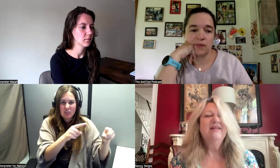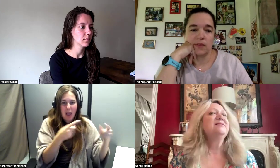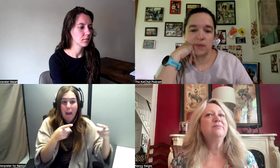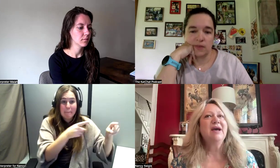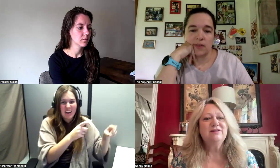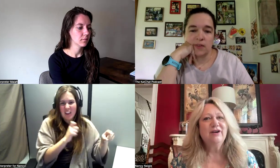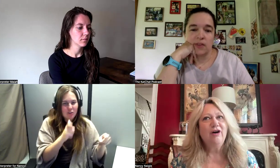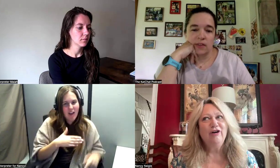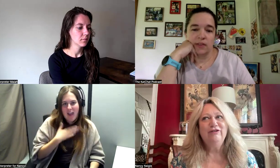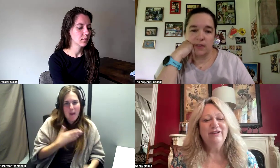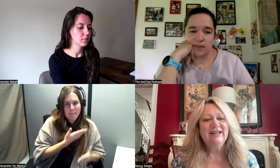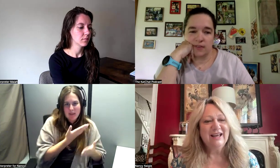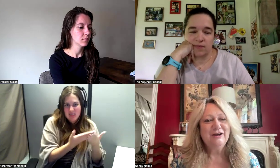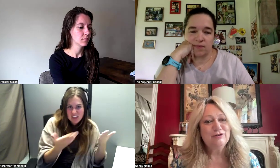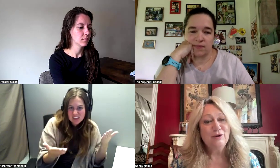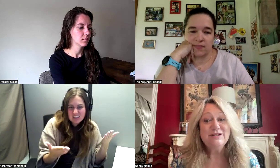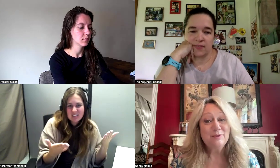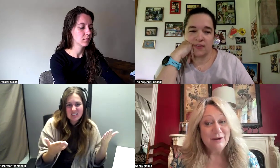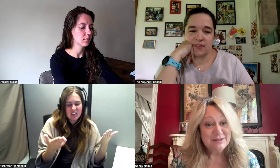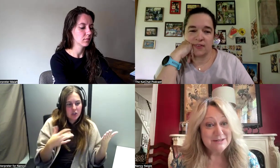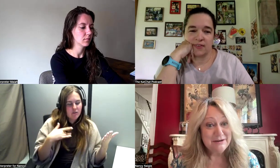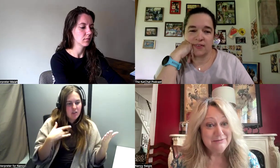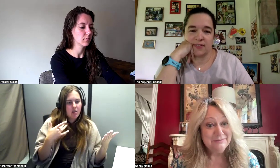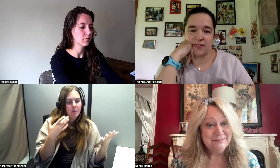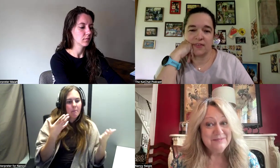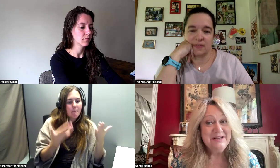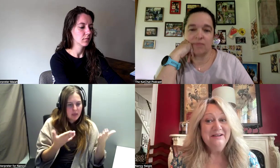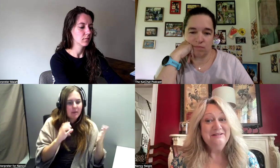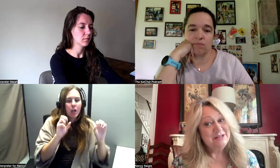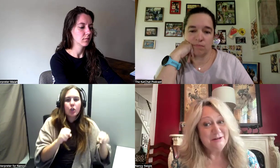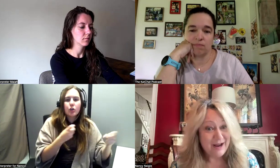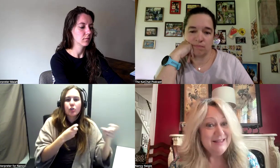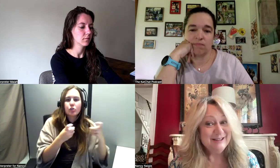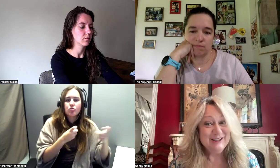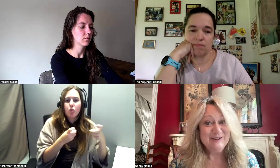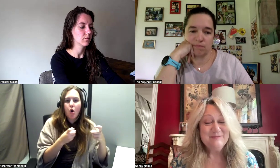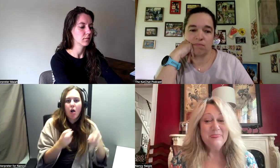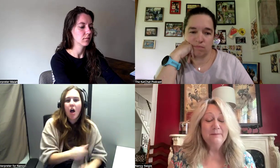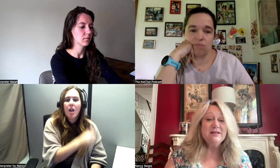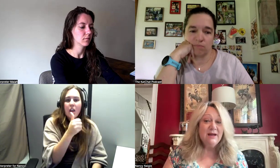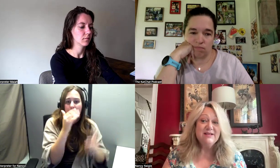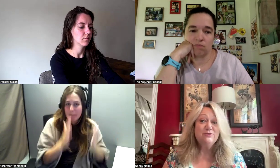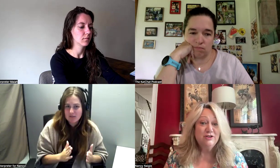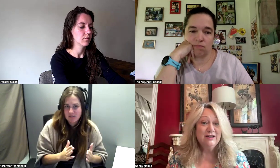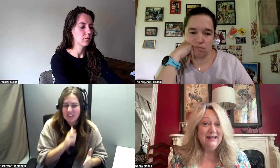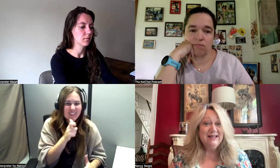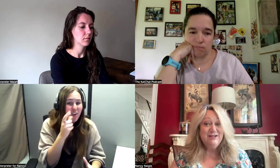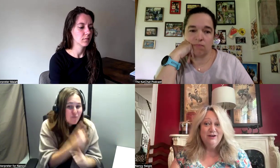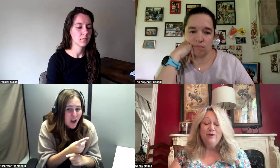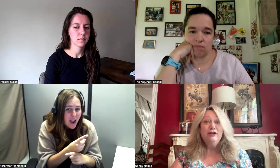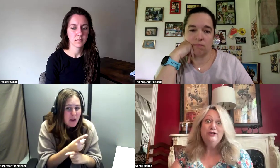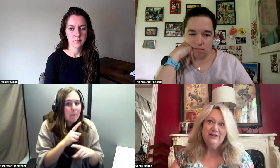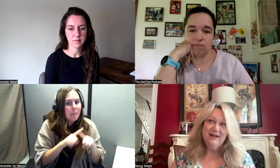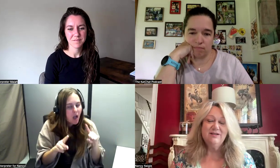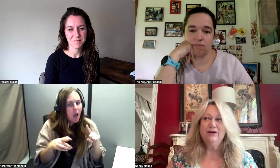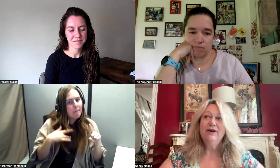things, that sometimes all you feel like you can control is someone else's stuff. It's not the right thing to do, but sometimes that's what you can lean into,